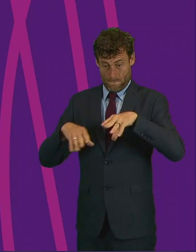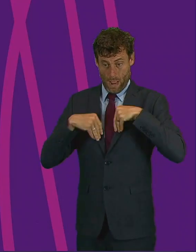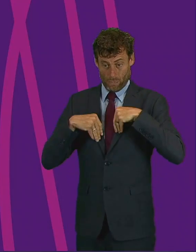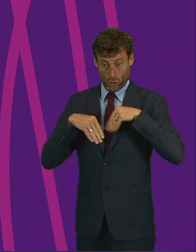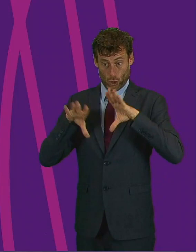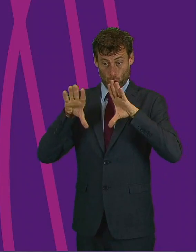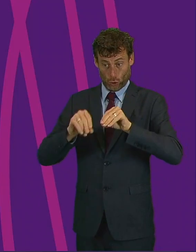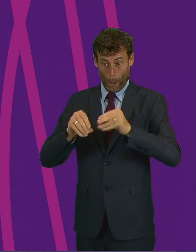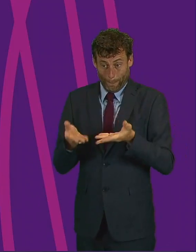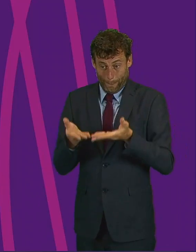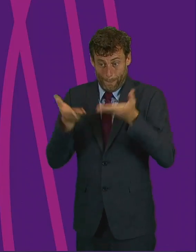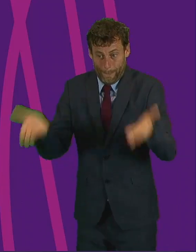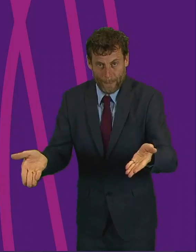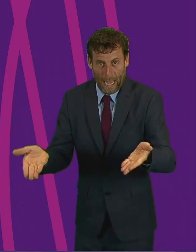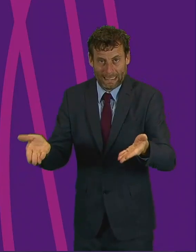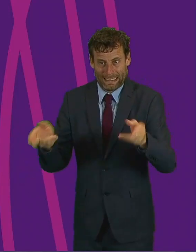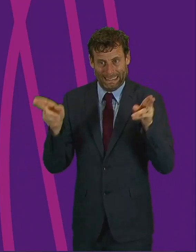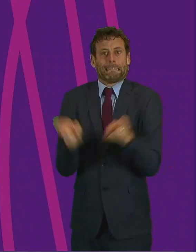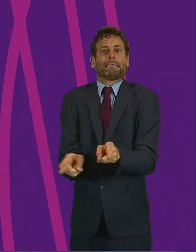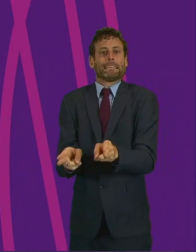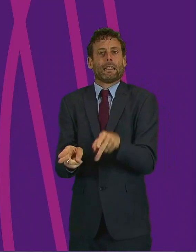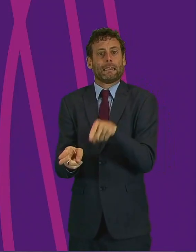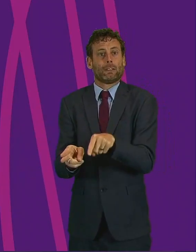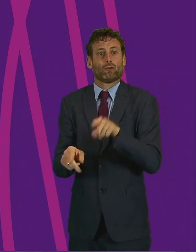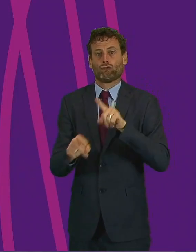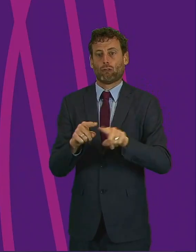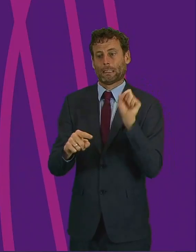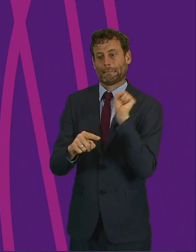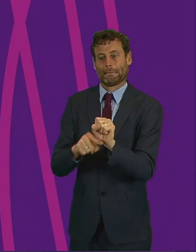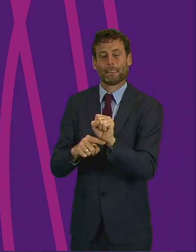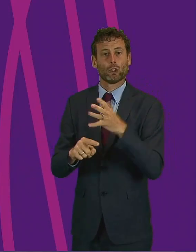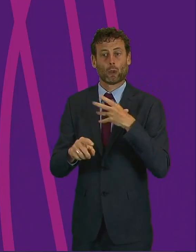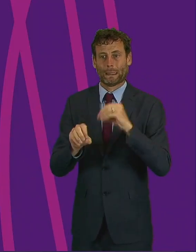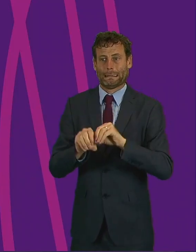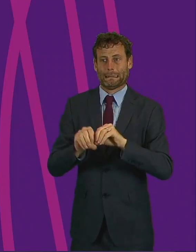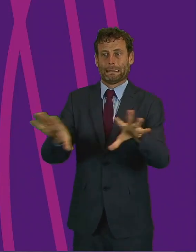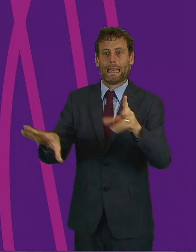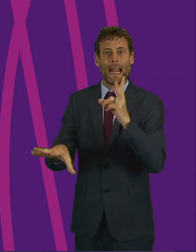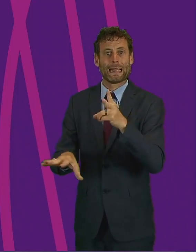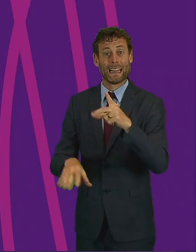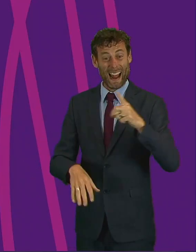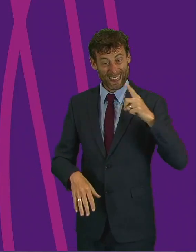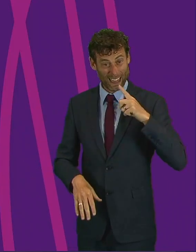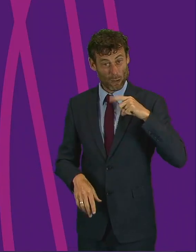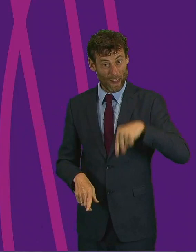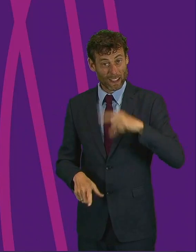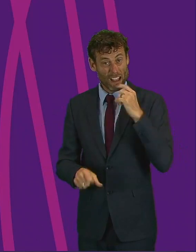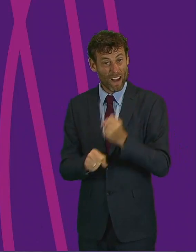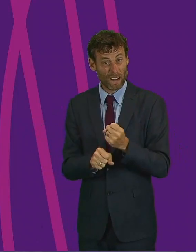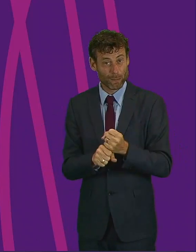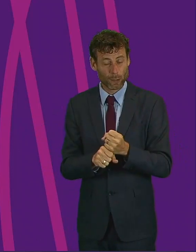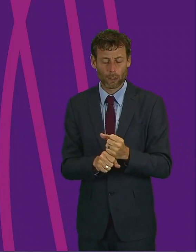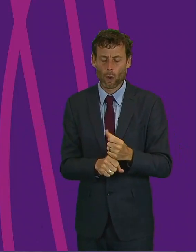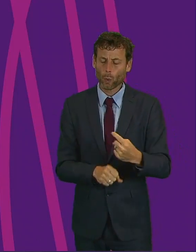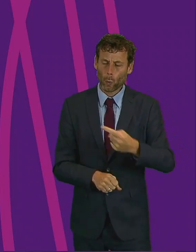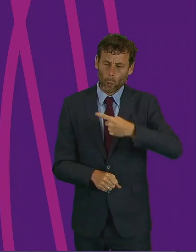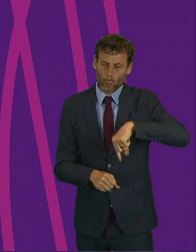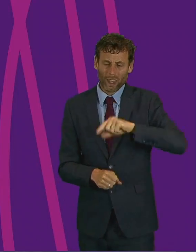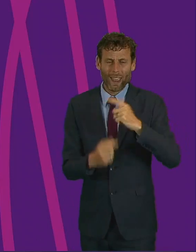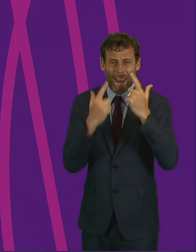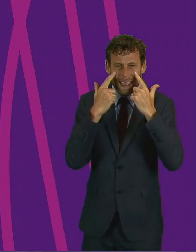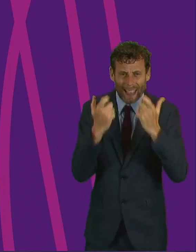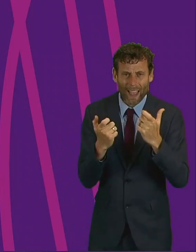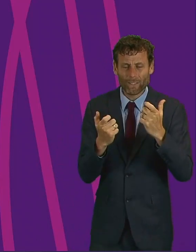it is possible to do, the risk of a resurgence. That's why this government is taking the very careful,